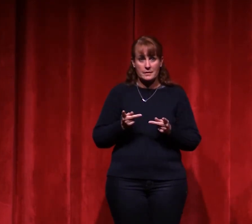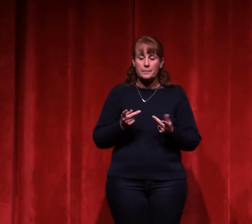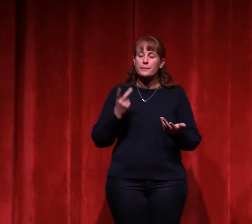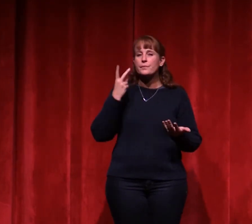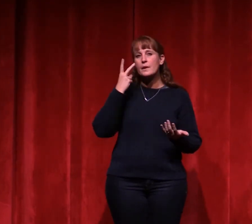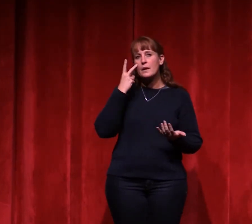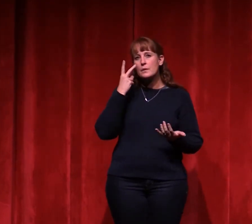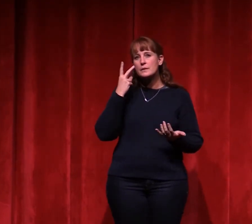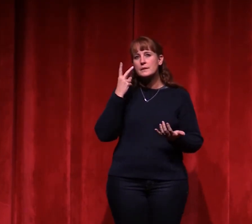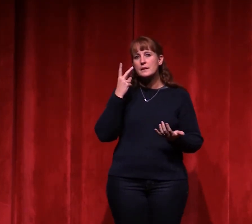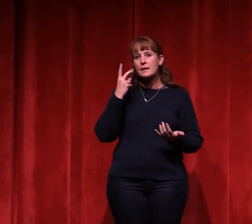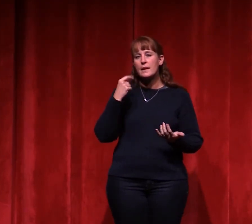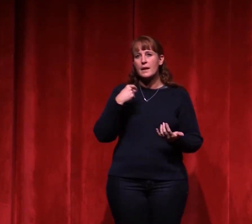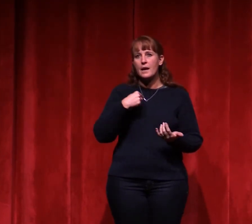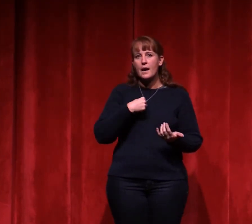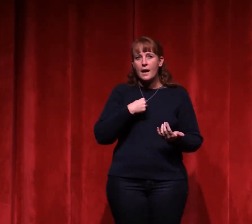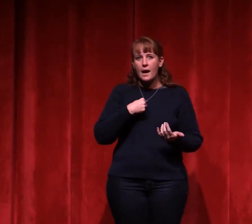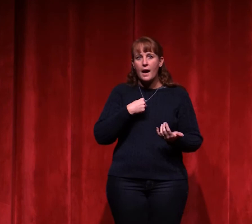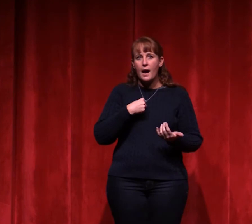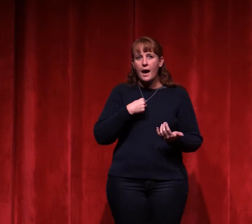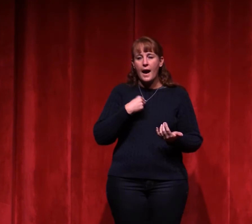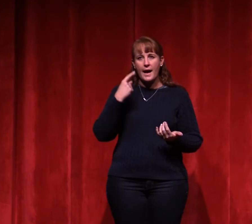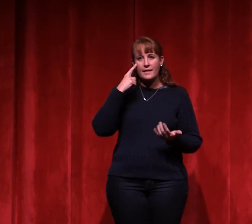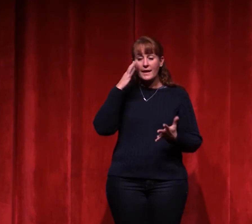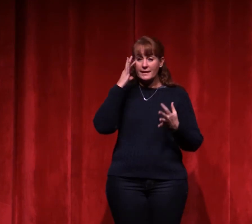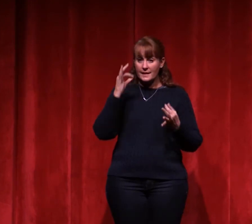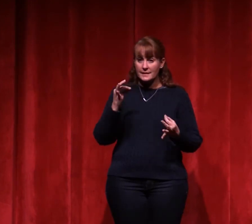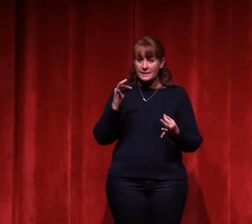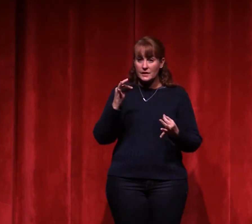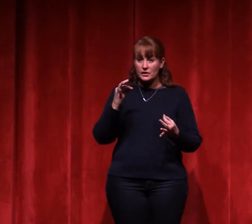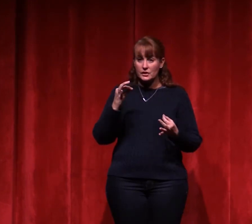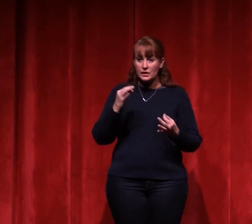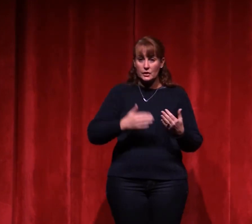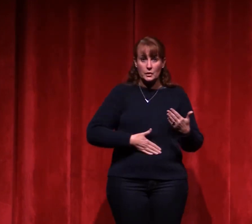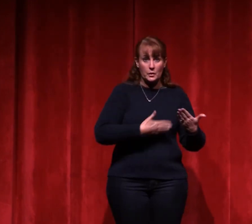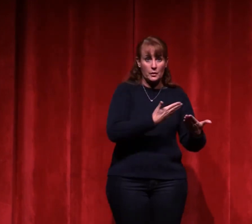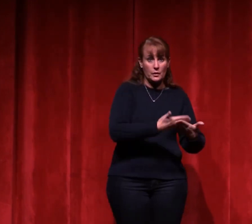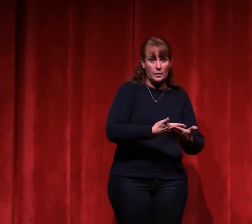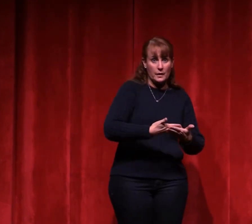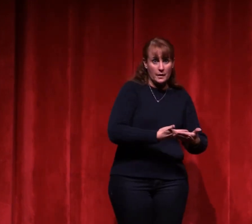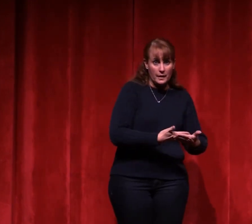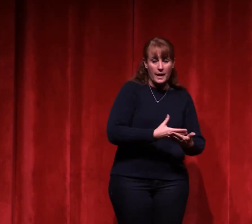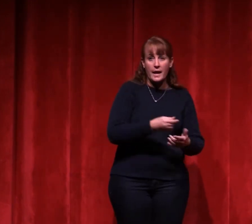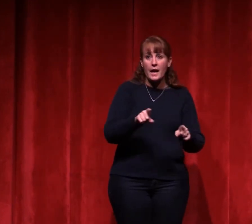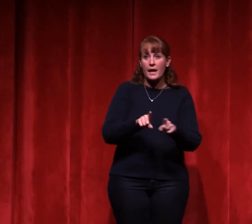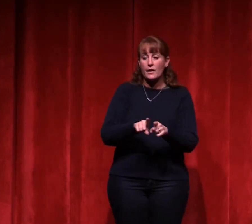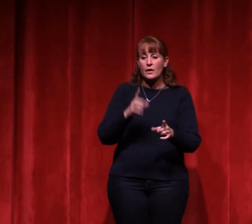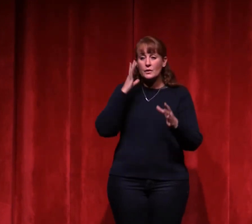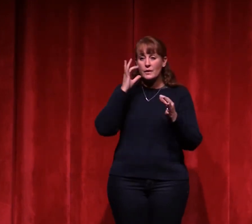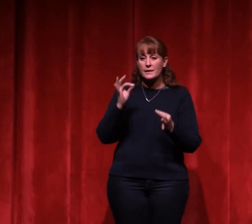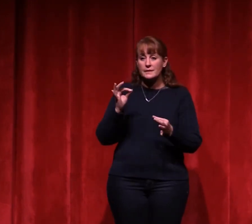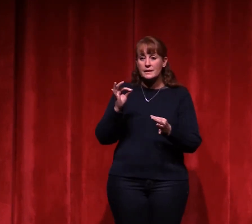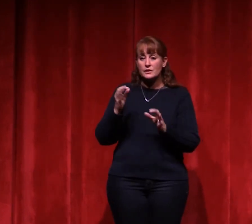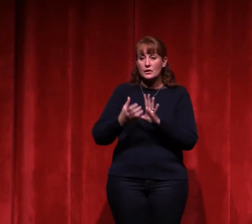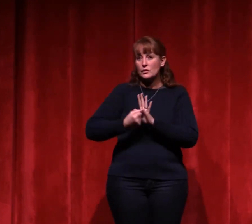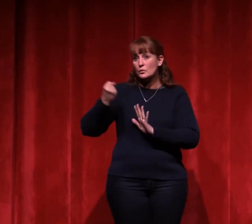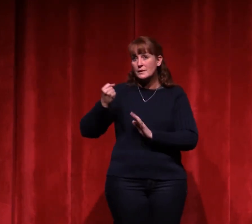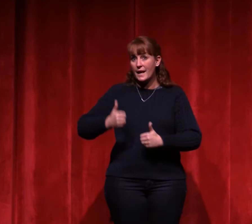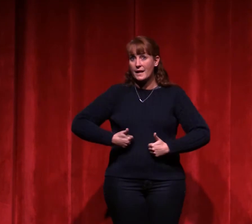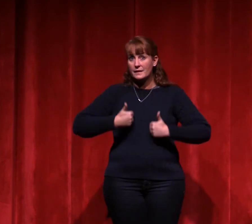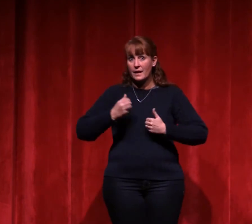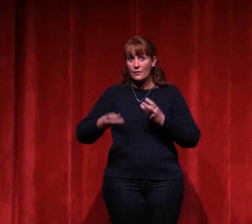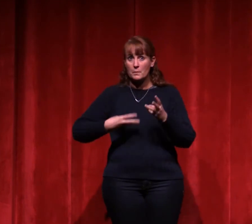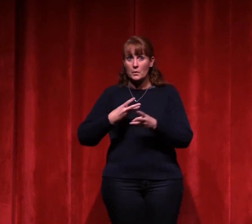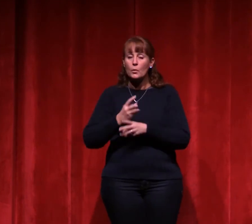see, I take the decision to bring life into the world and the decision to take life from the world pretty